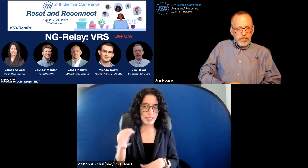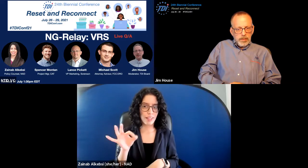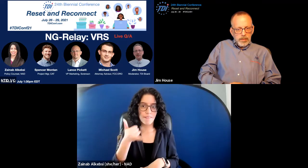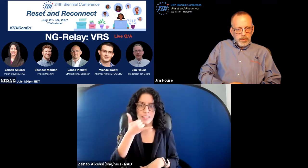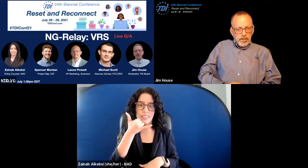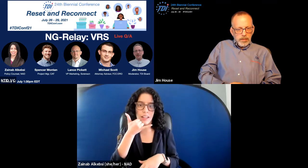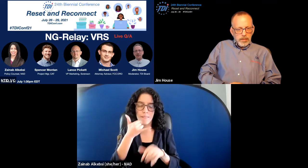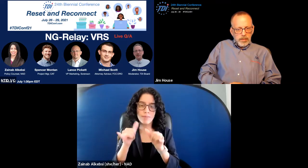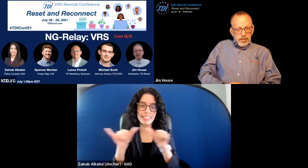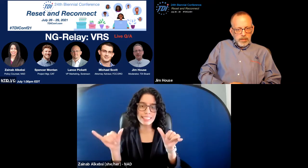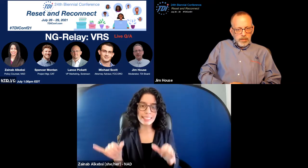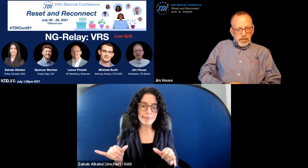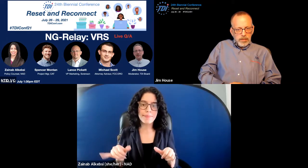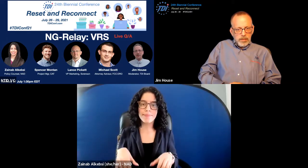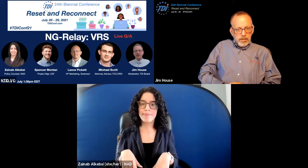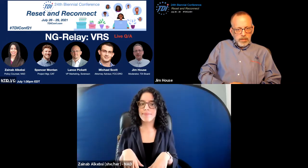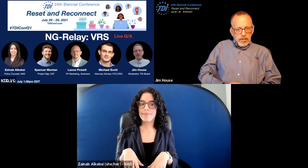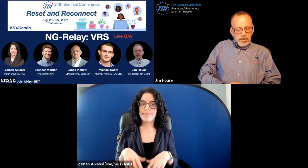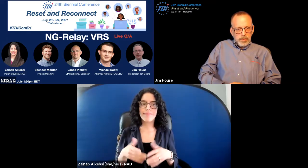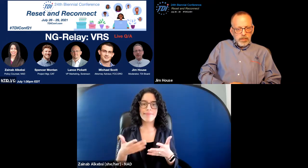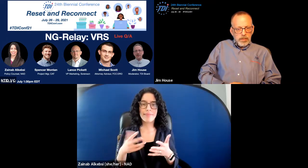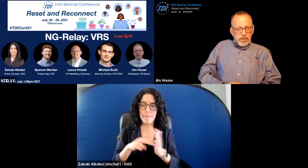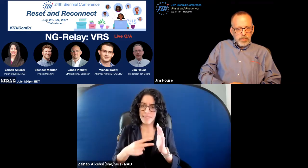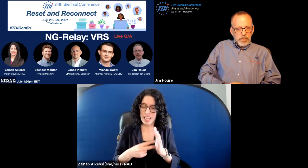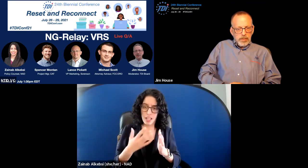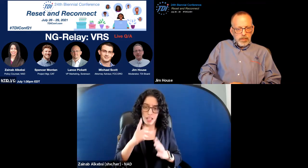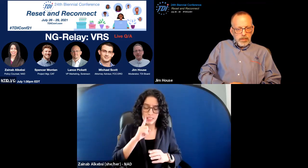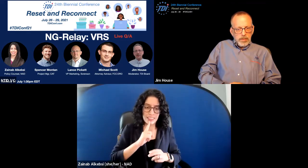communication equity as other users of telephone systems.